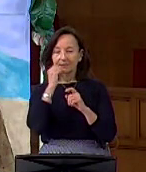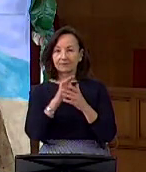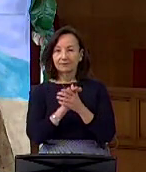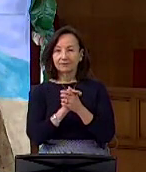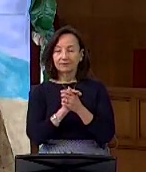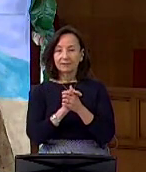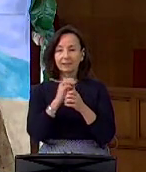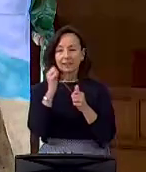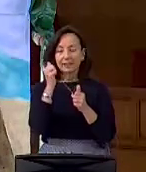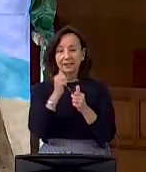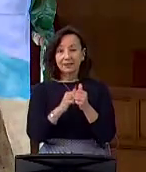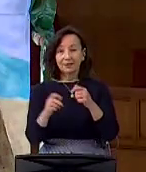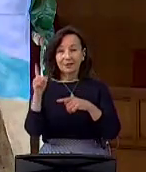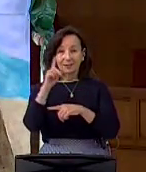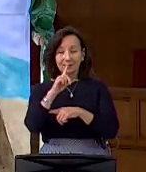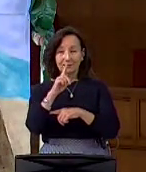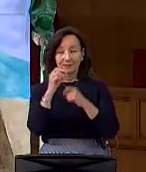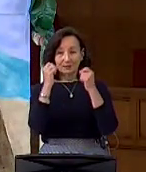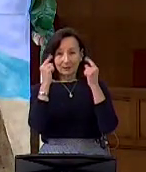Every day this week when you get up,